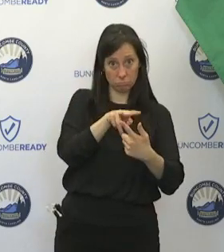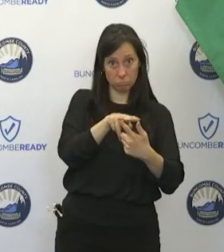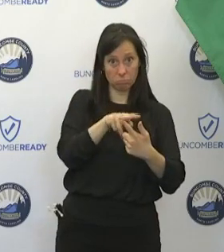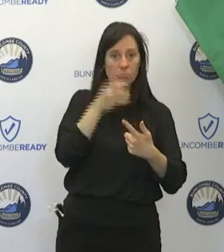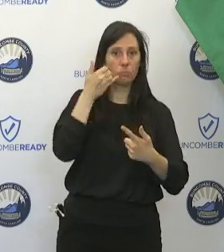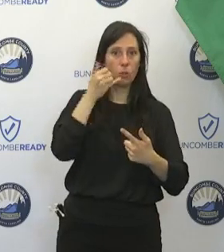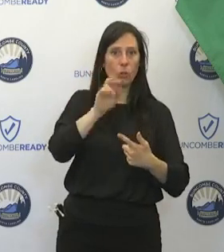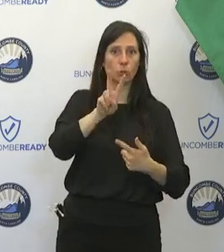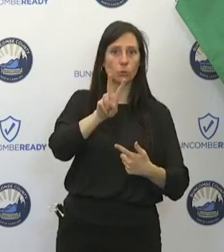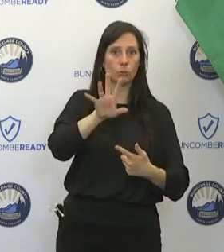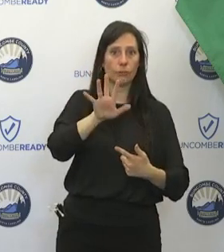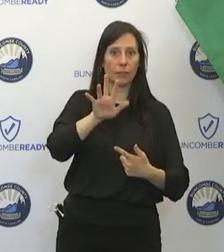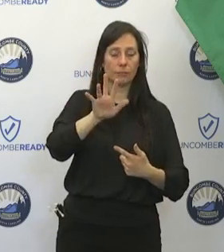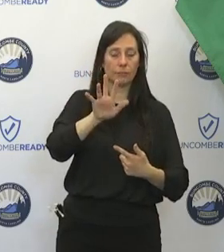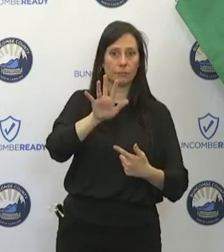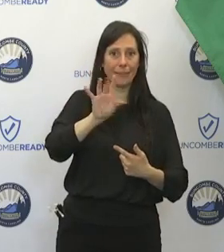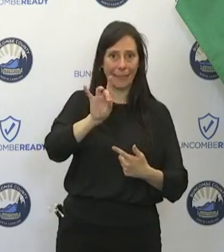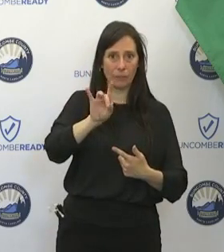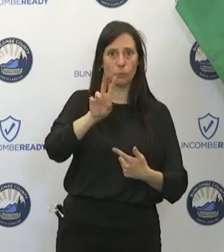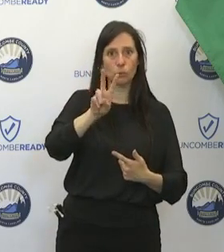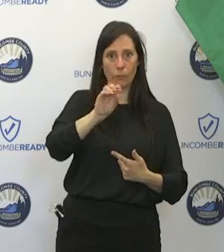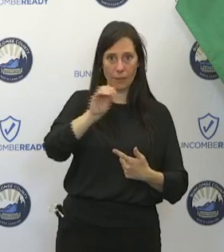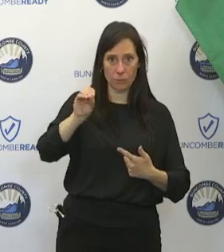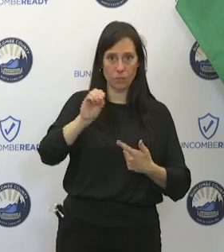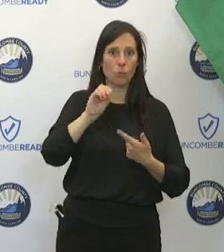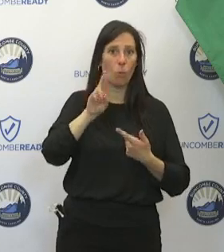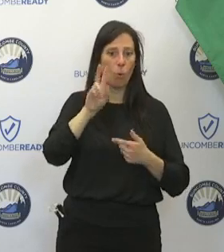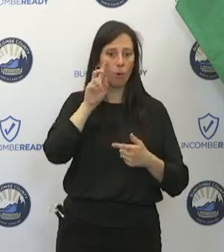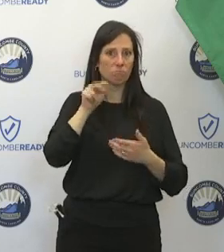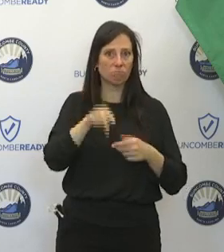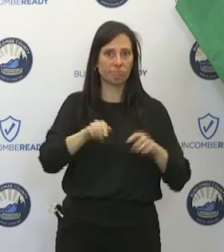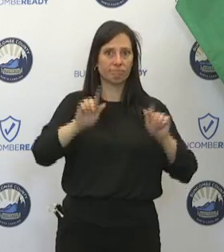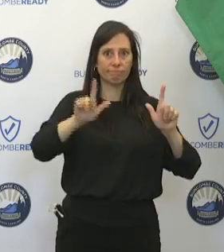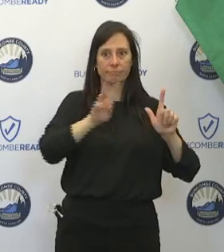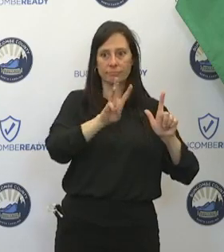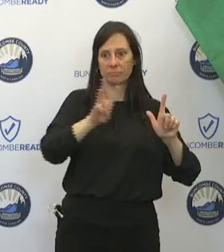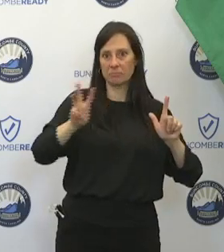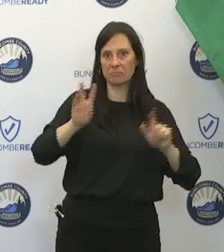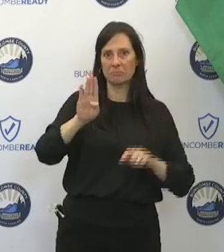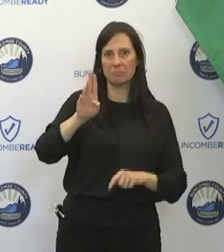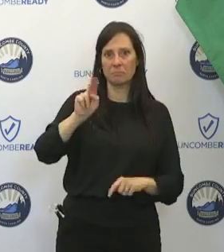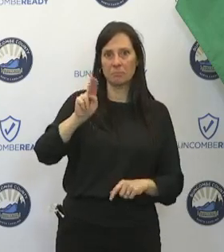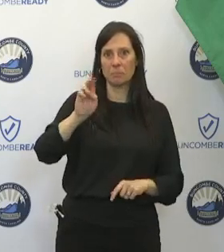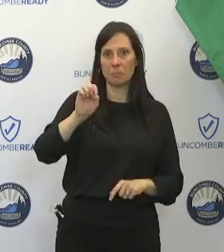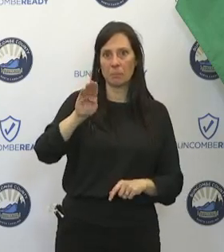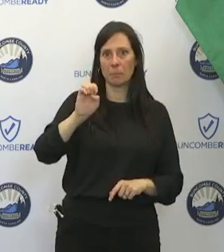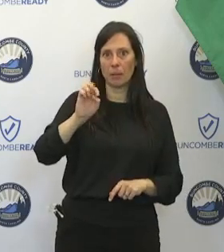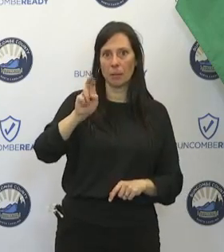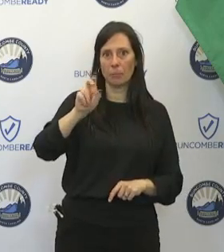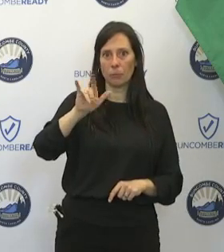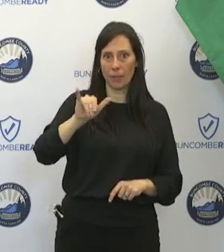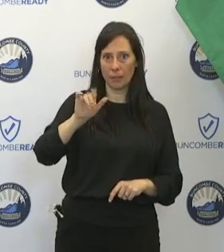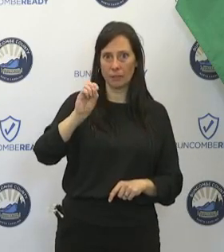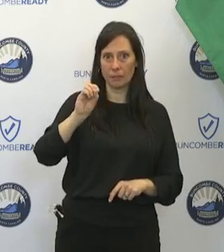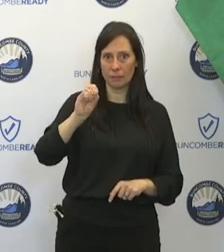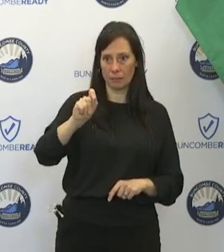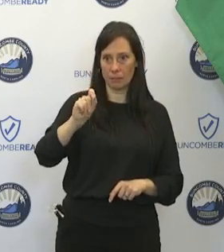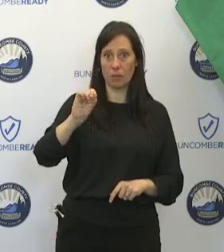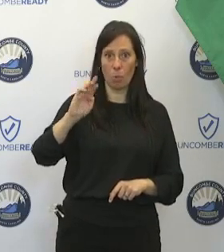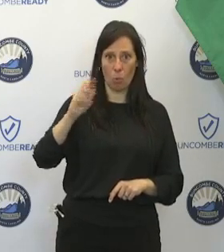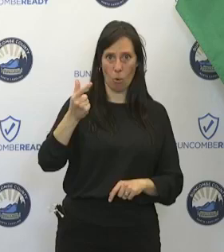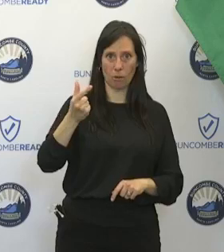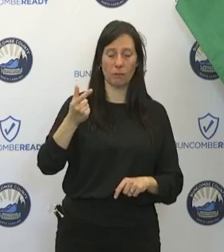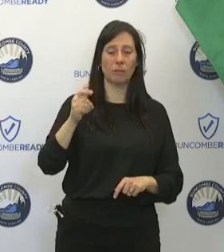828-250-5000 or visit buncombeready.org to get on the wait list. The demand for vaccine is very high right